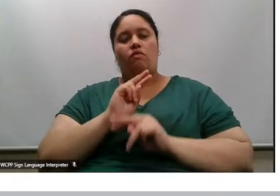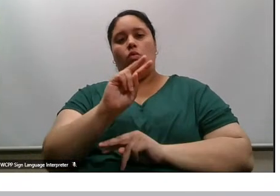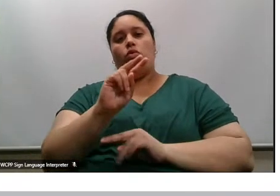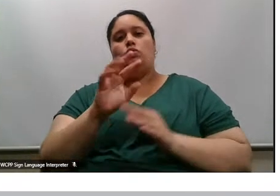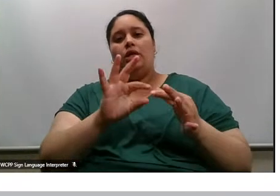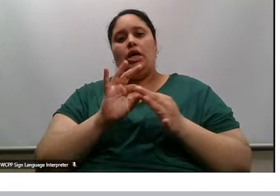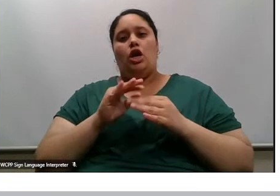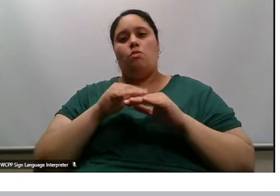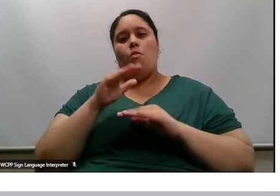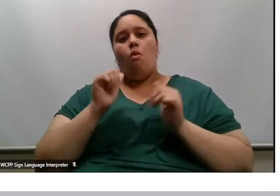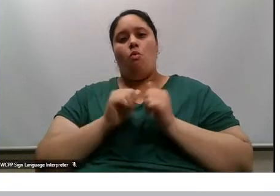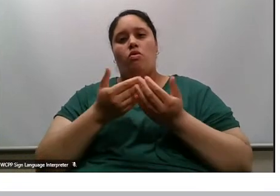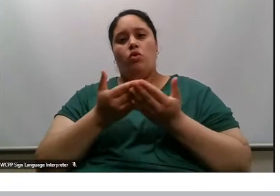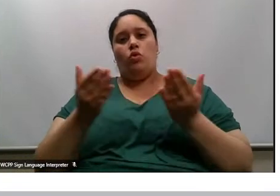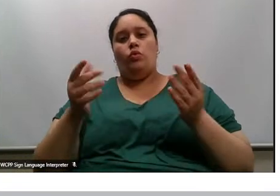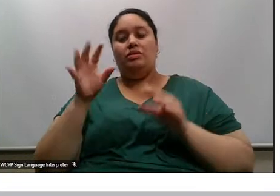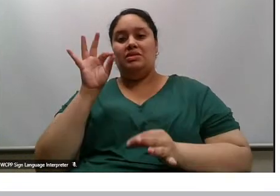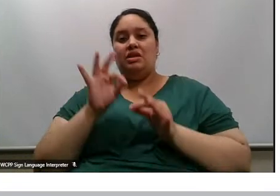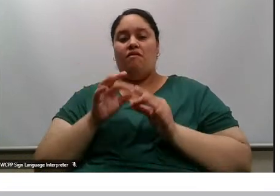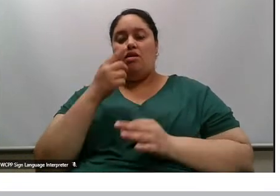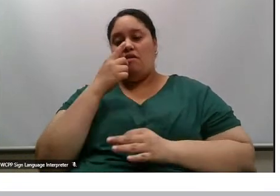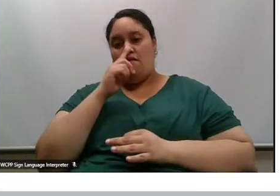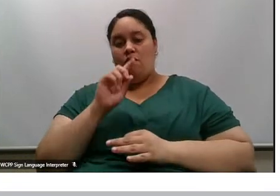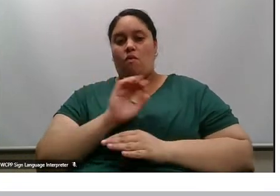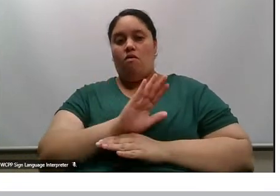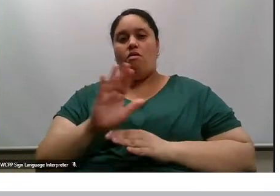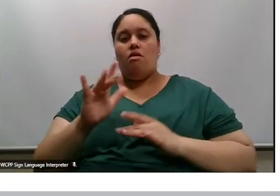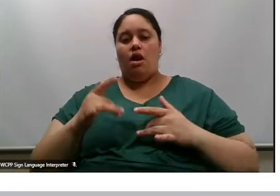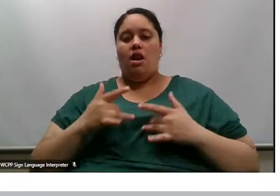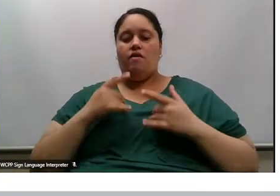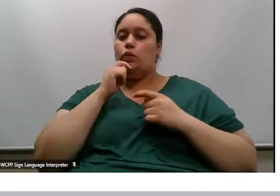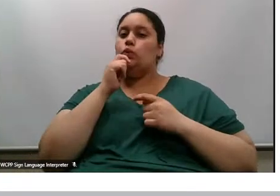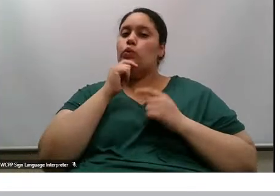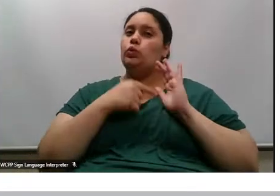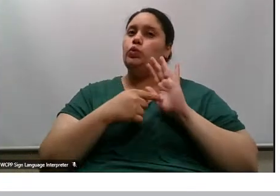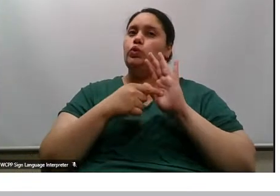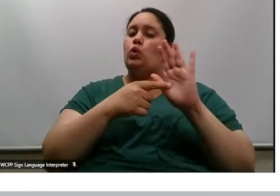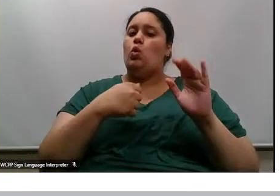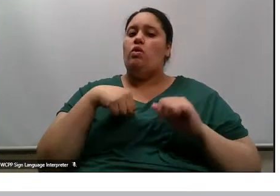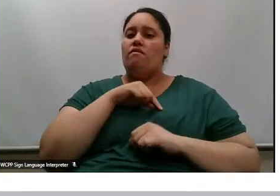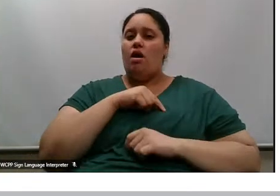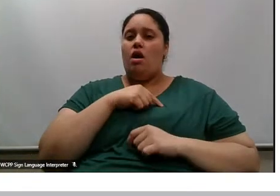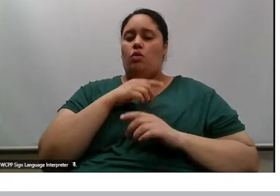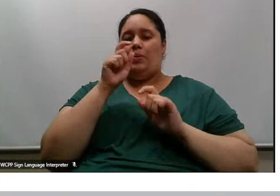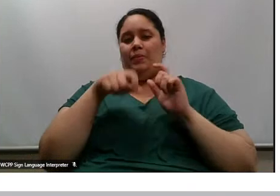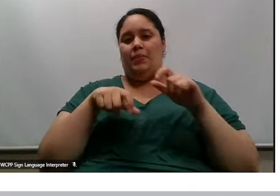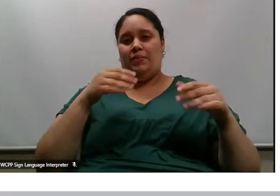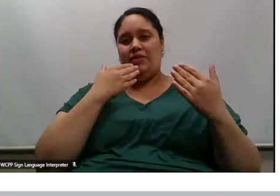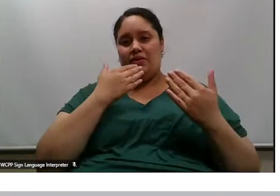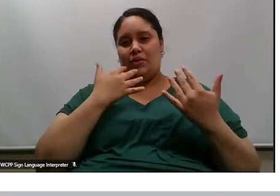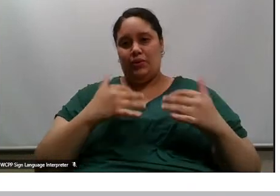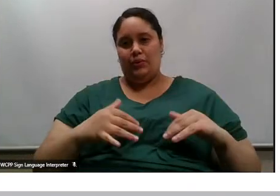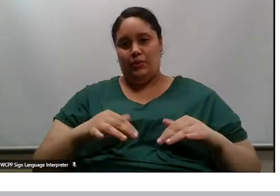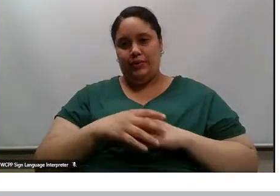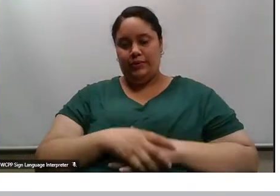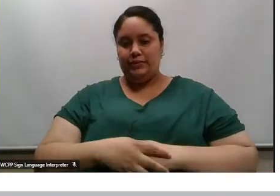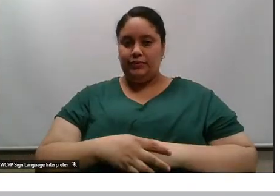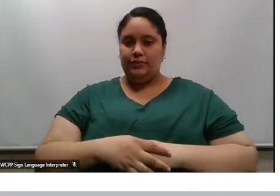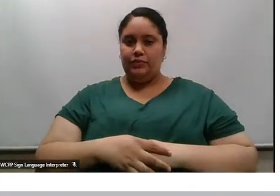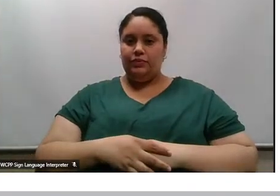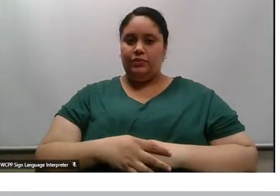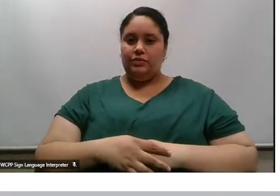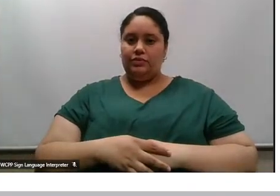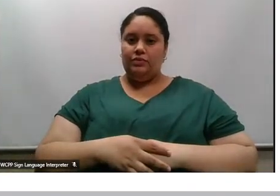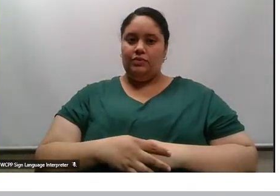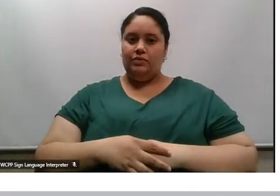engaging further on, especially our living the realities of our citizens. Thanks very much. Thank you. I see the